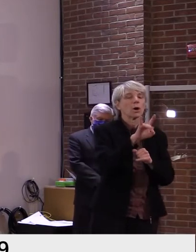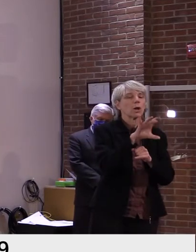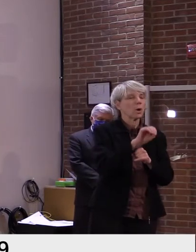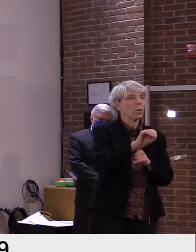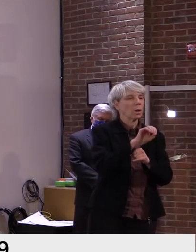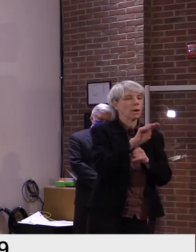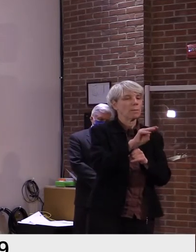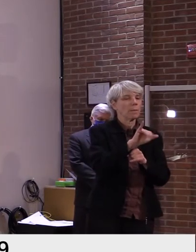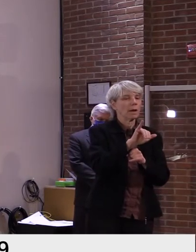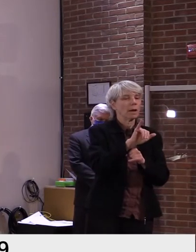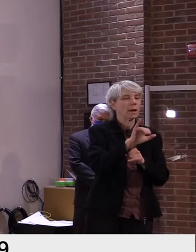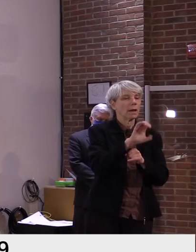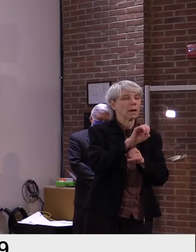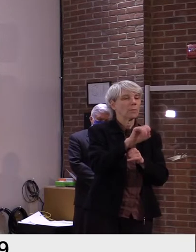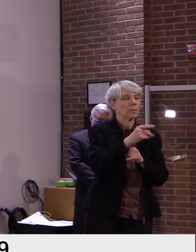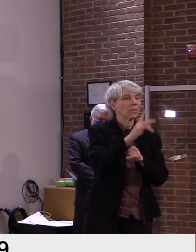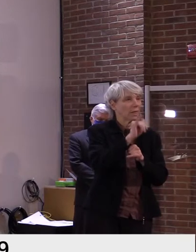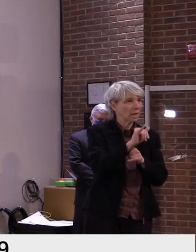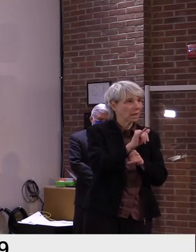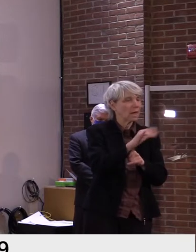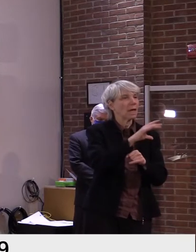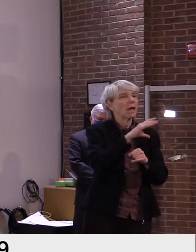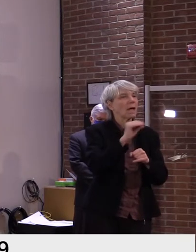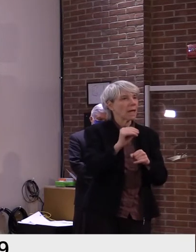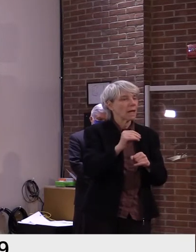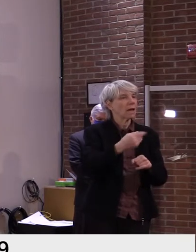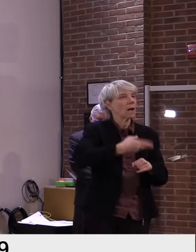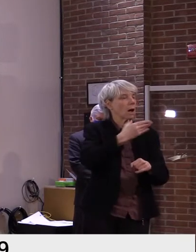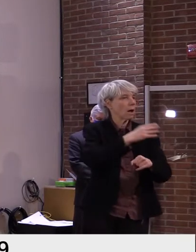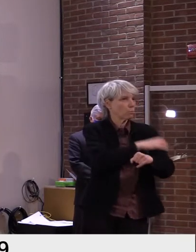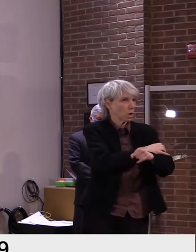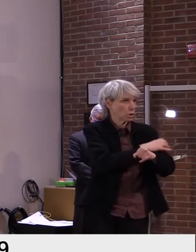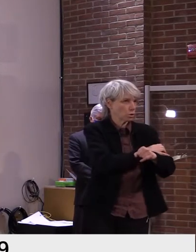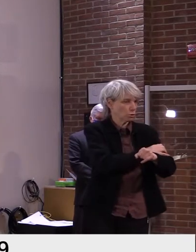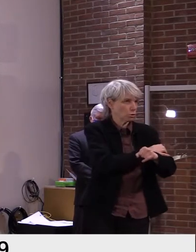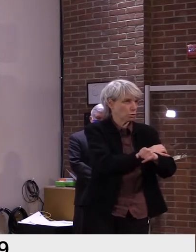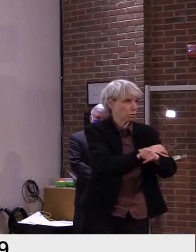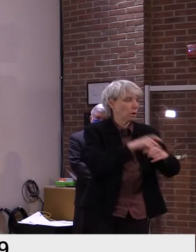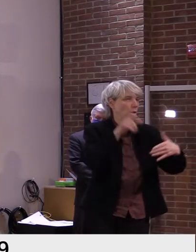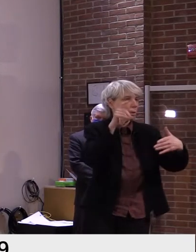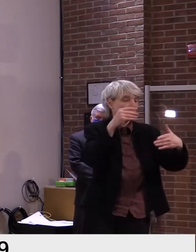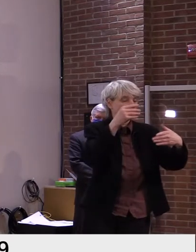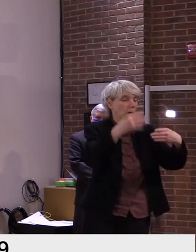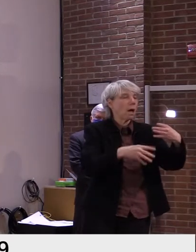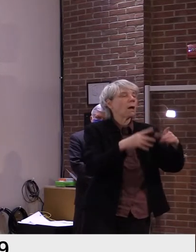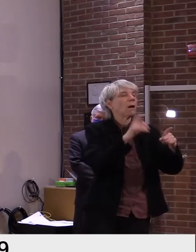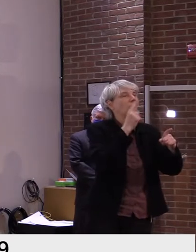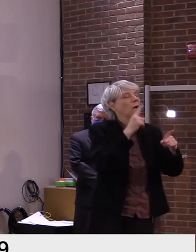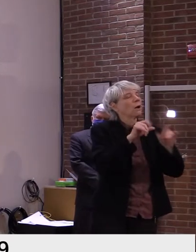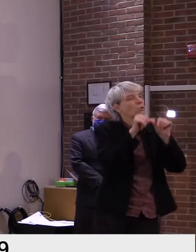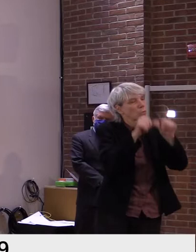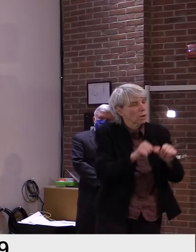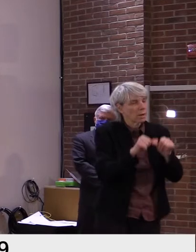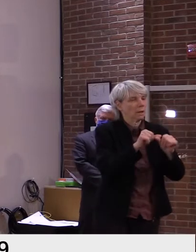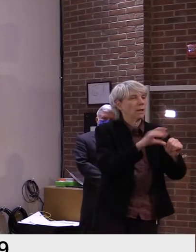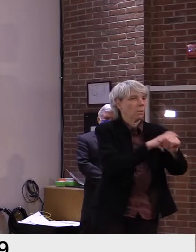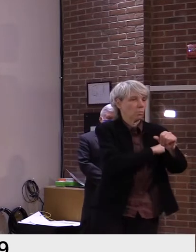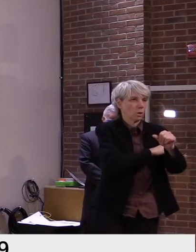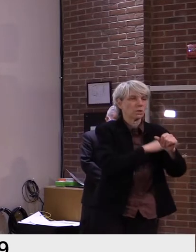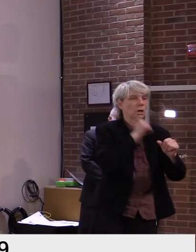cardiomyopathies, and pulmonary hypertension. Note this list does not include high blood pressure.